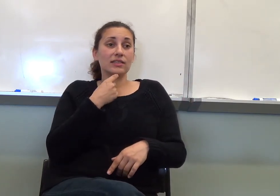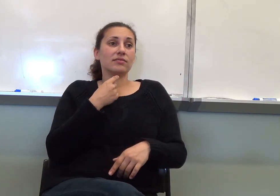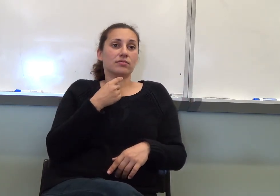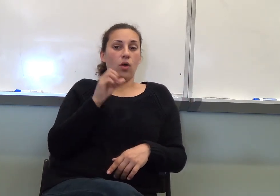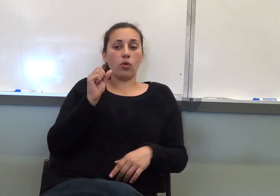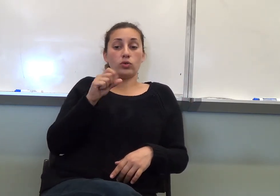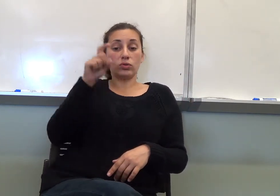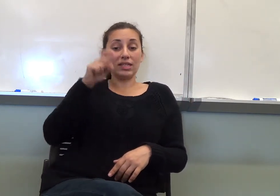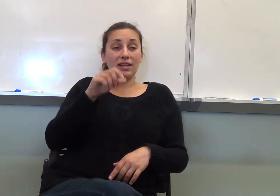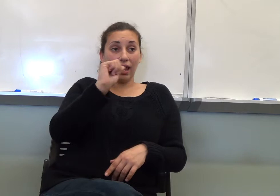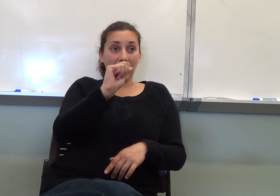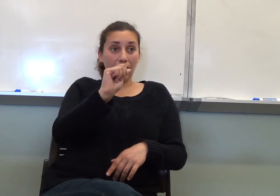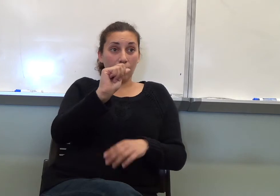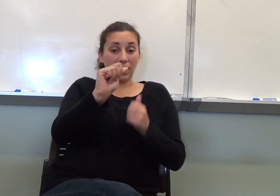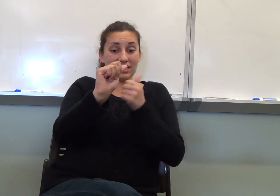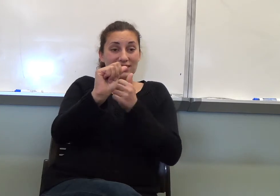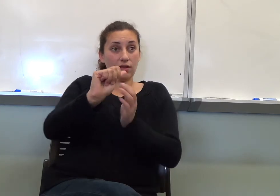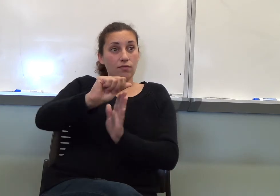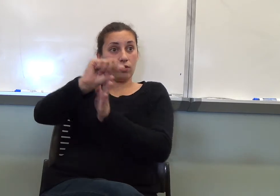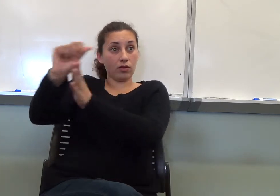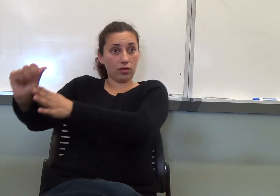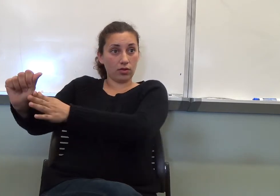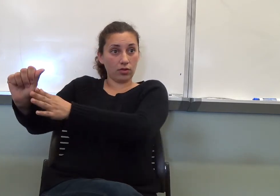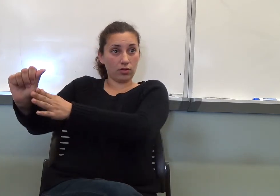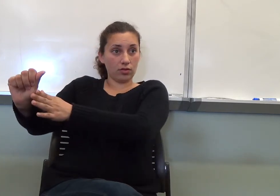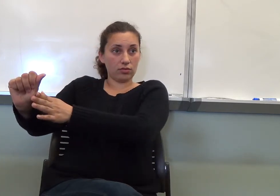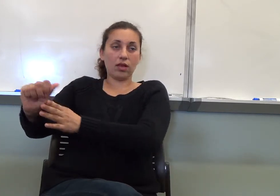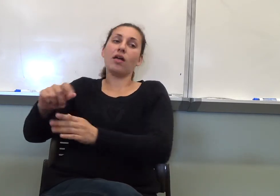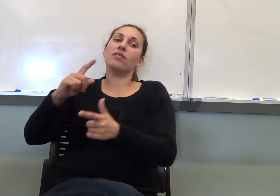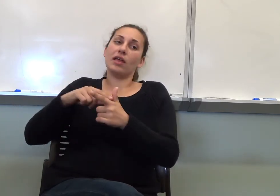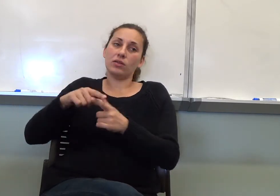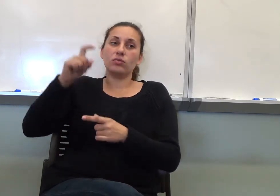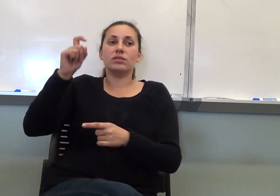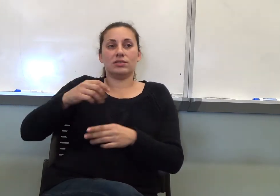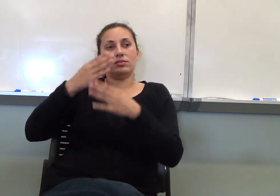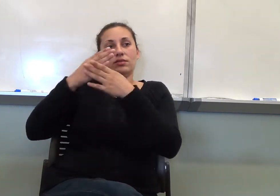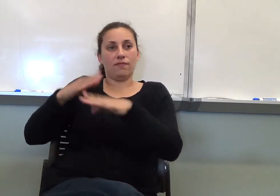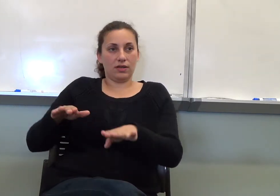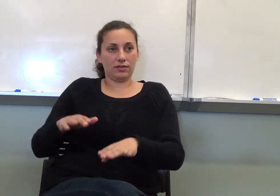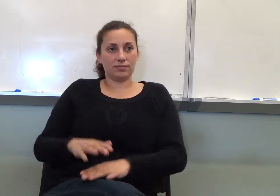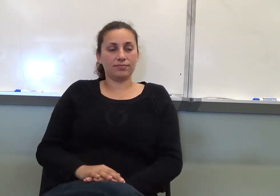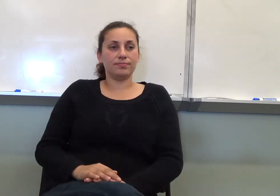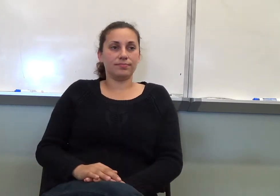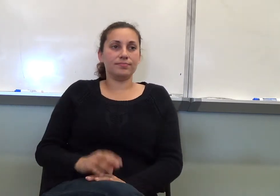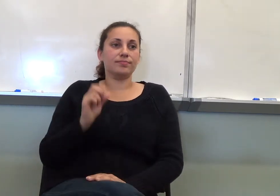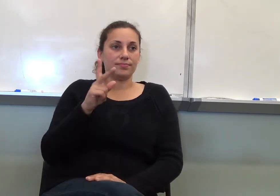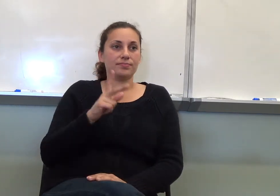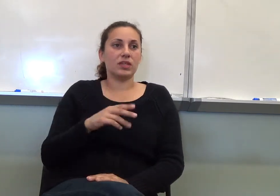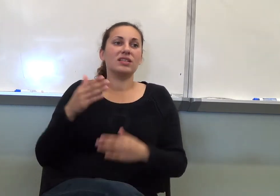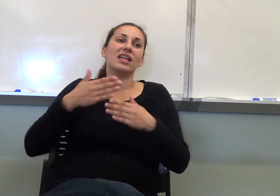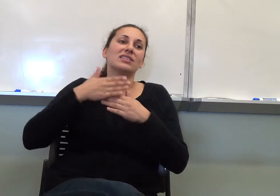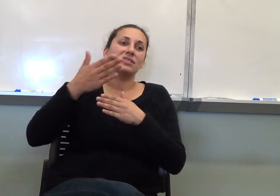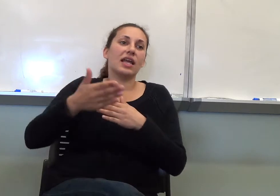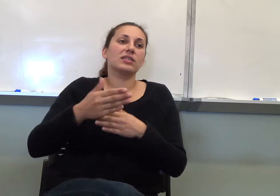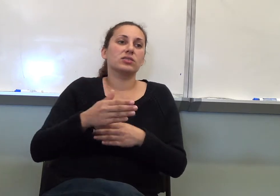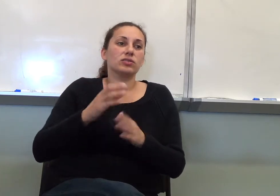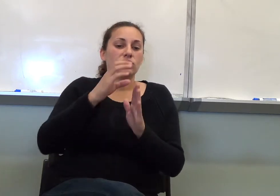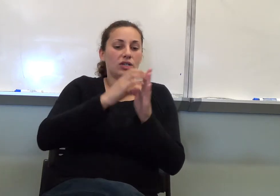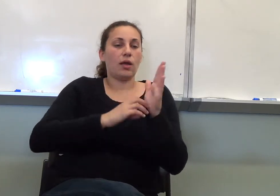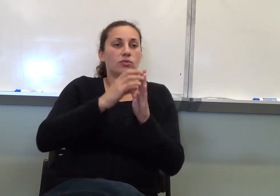with a coefficient of 1, then what you're talking about would be a good idea. Okay, so that's the next step we're going